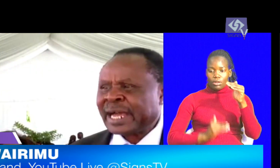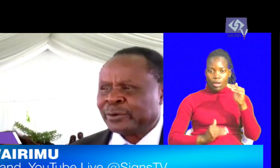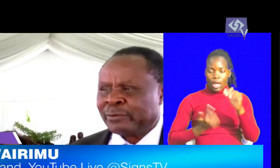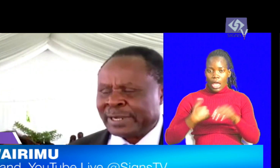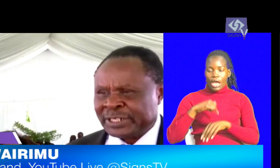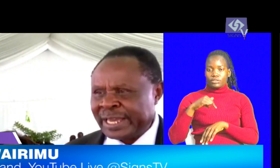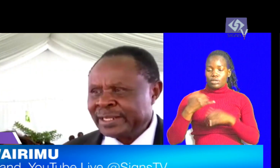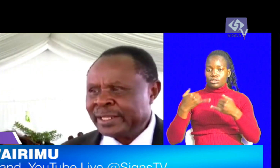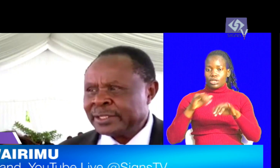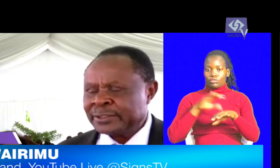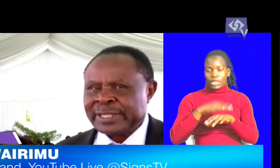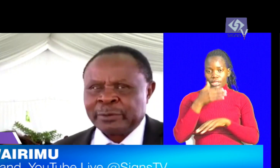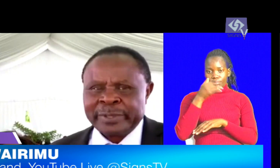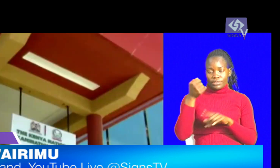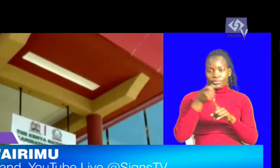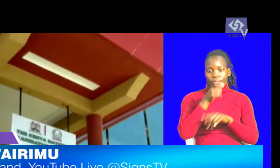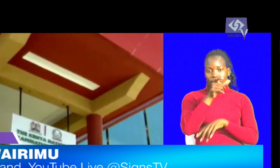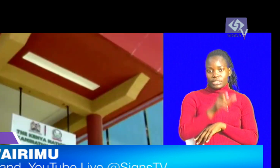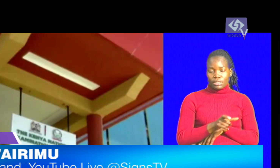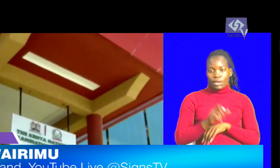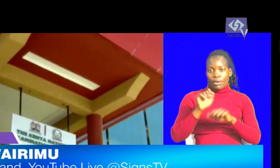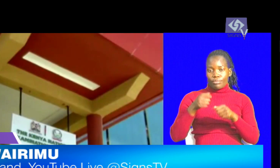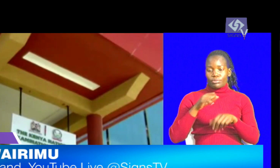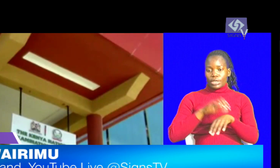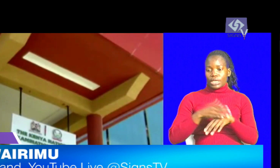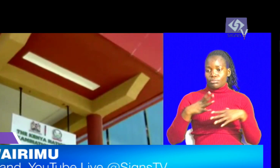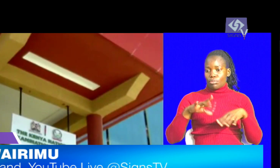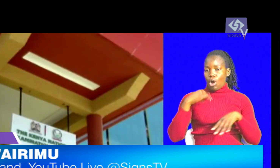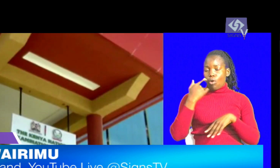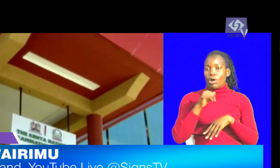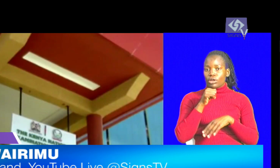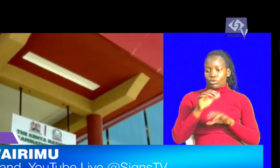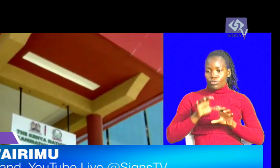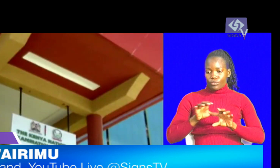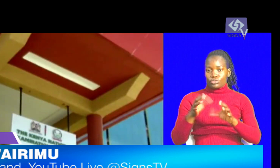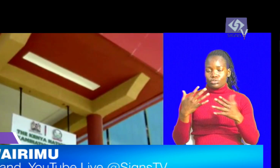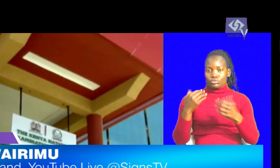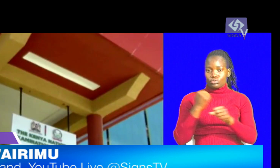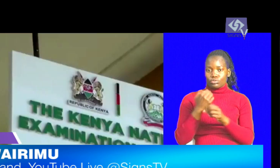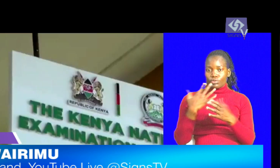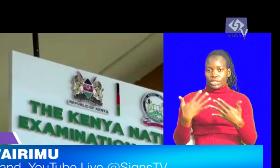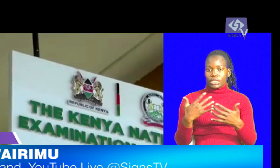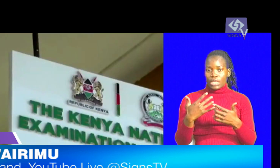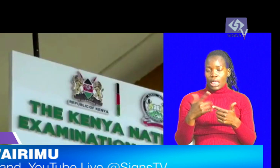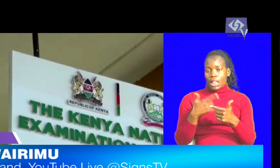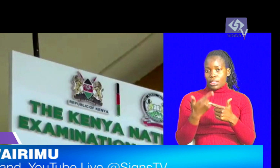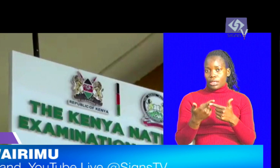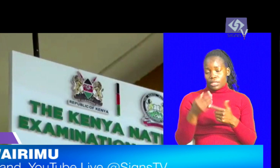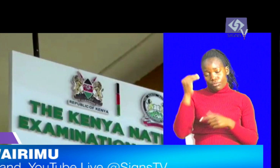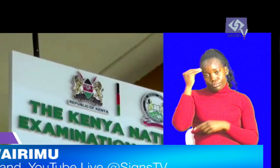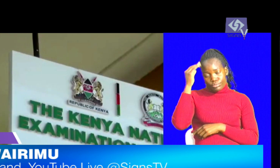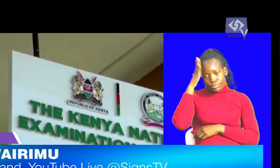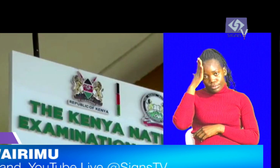out of a child so that we get people who are not forced to do things that they have either crammed. If one is good in